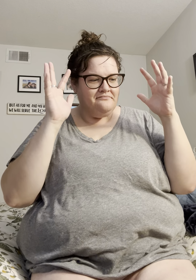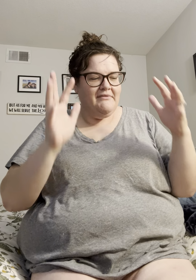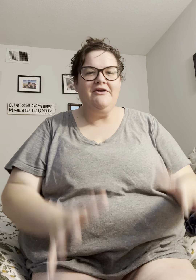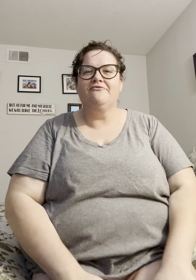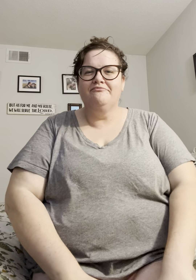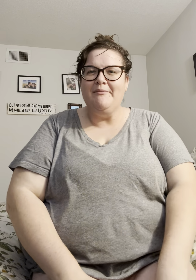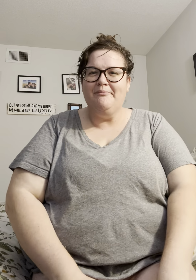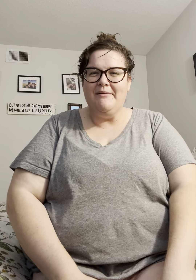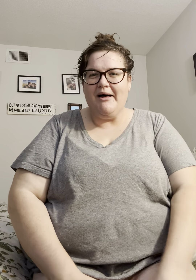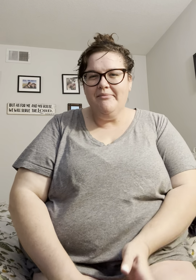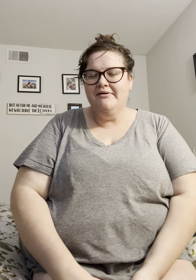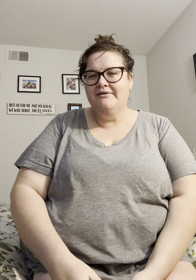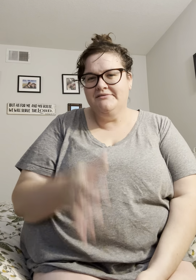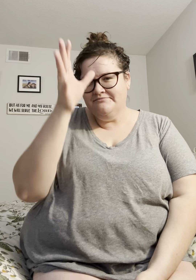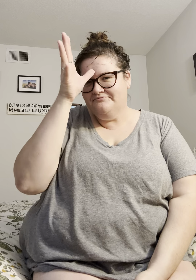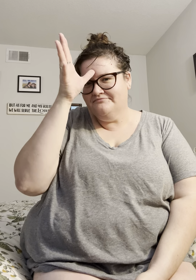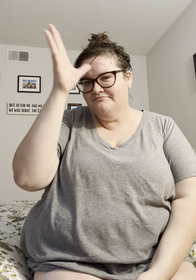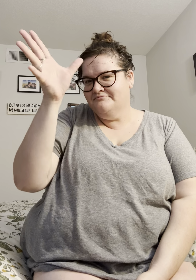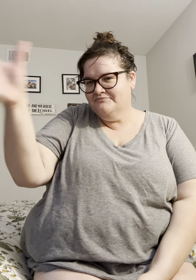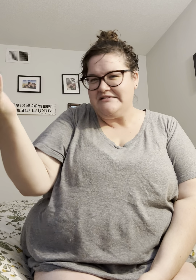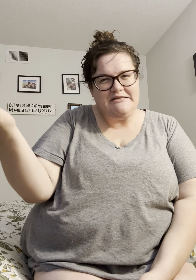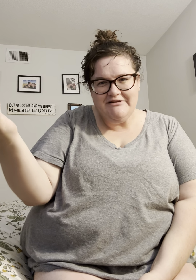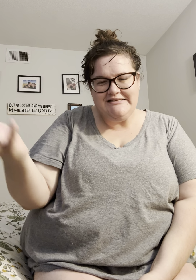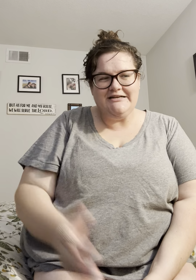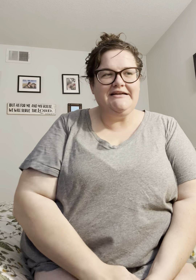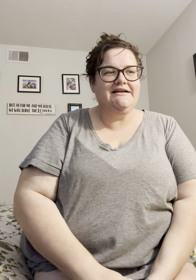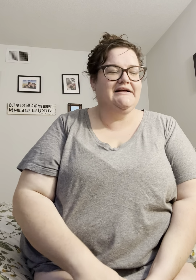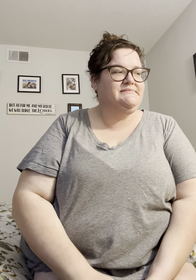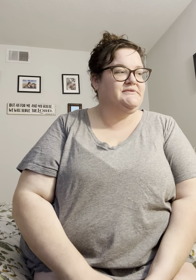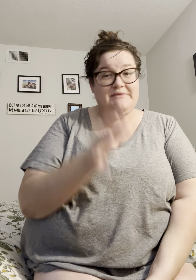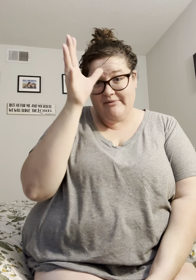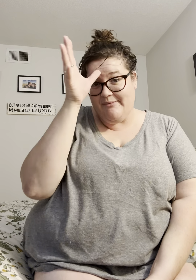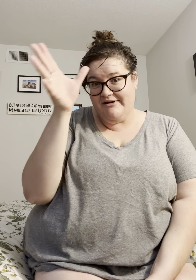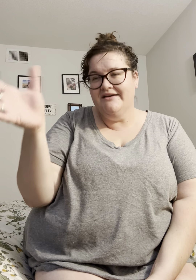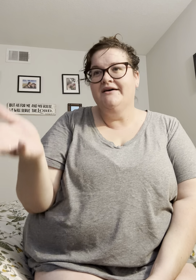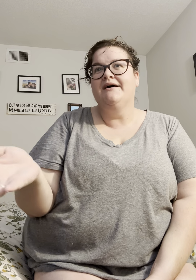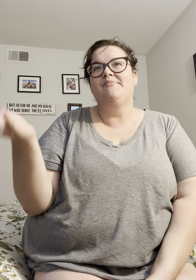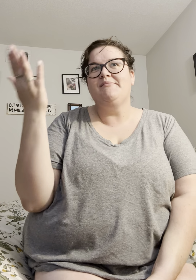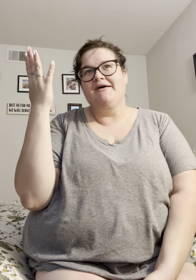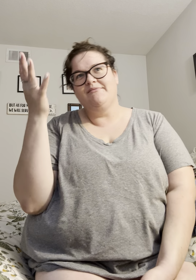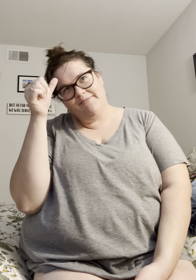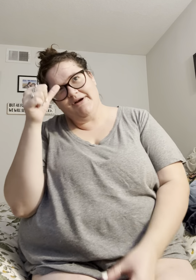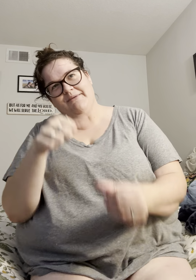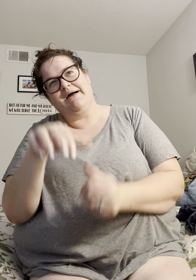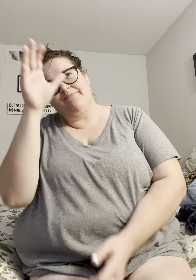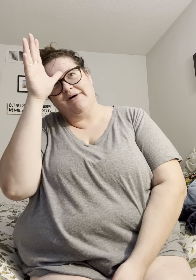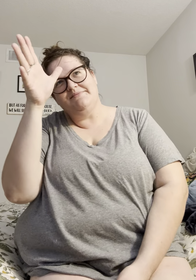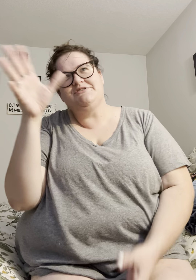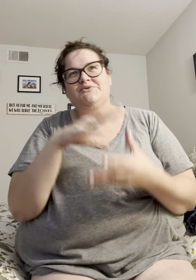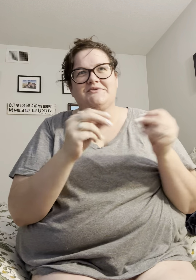My bub was in the military, so was my papa, but I remember my bub's